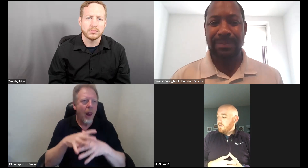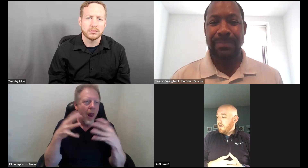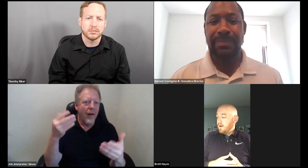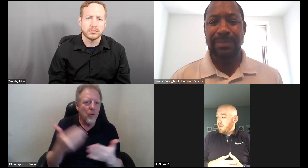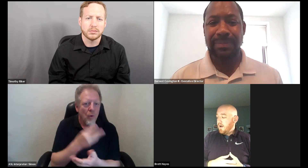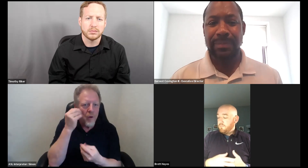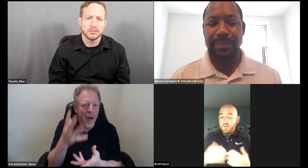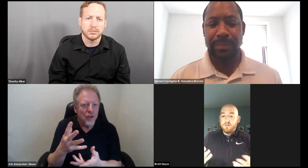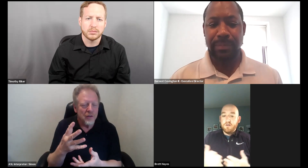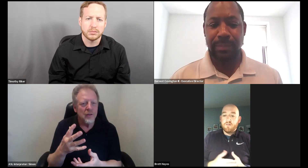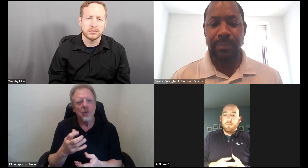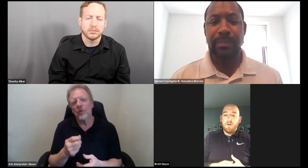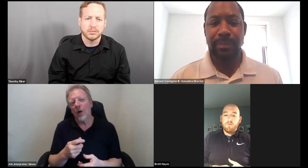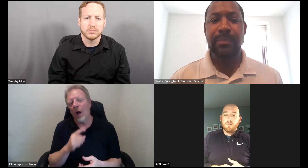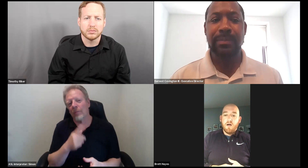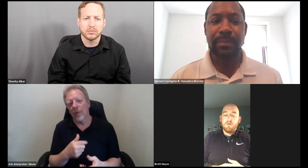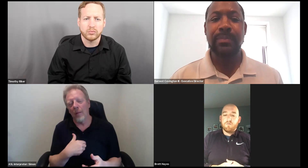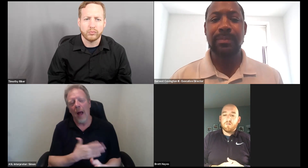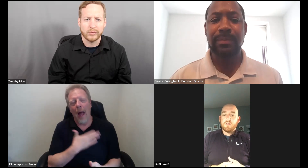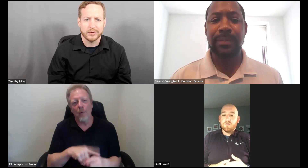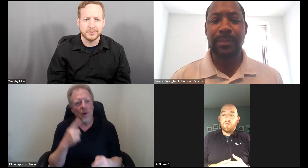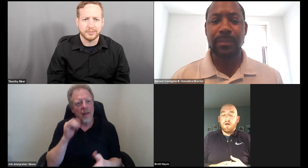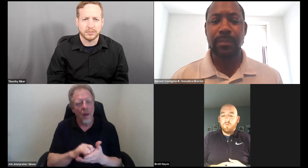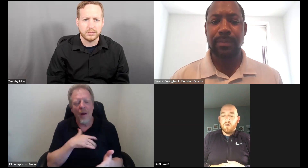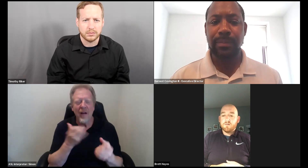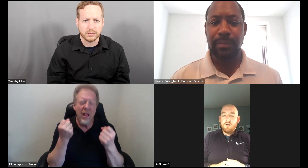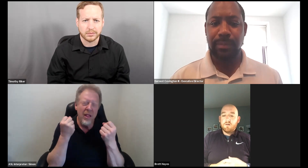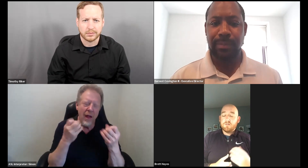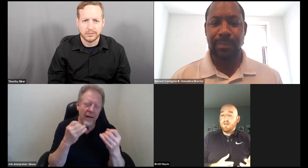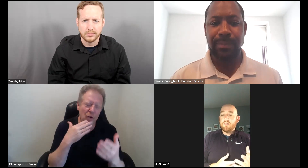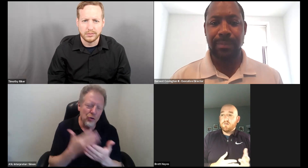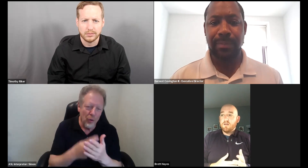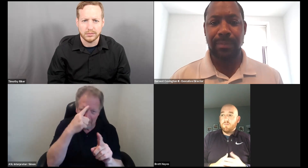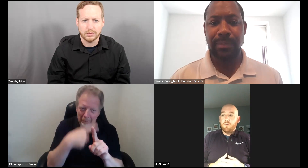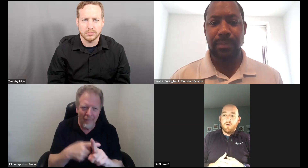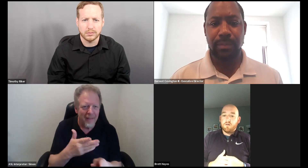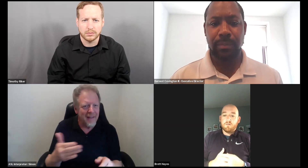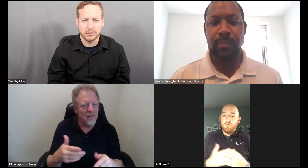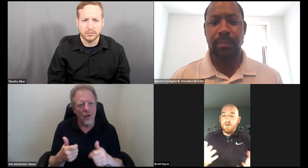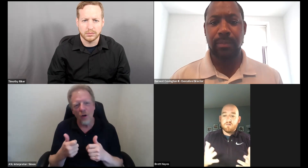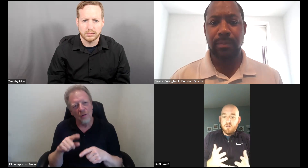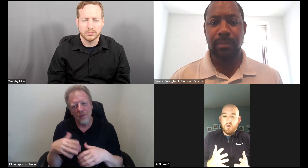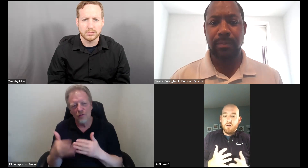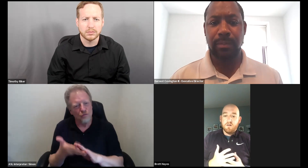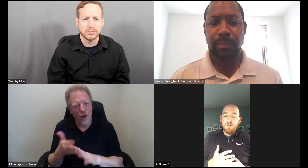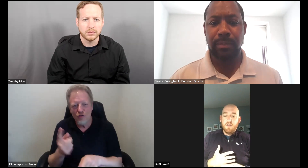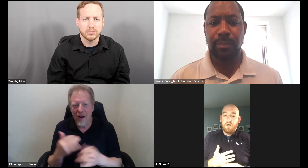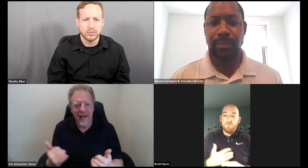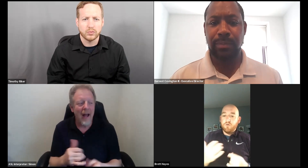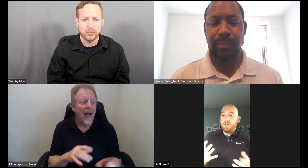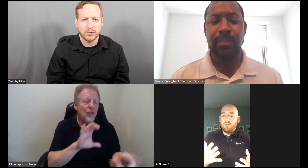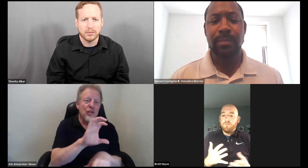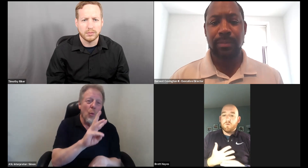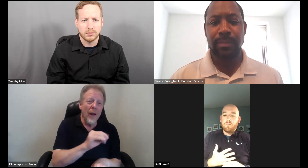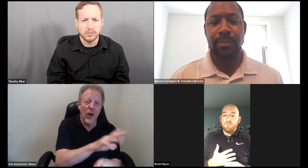And I'm pleased to hear that we have a lot of good things going on at once. Christine and the team are working tremendously hard, and